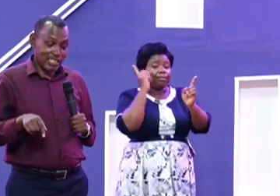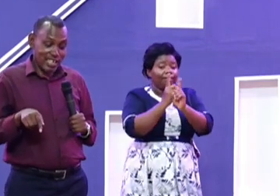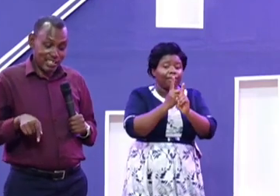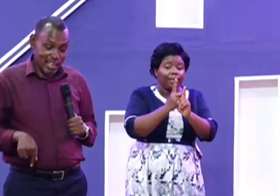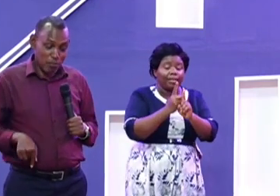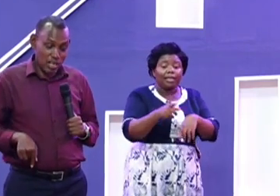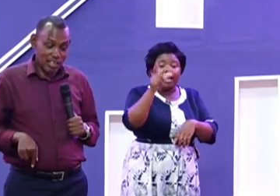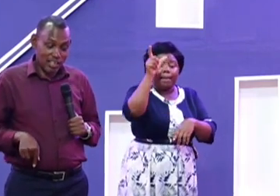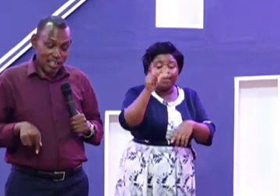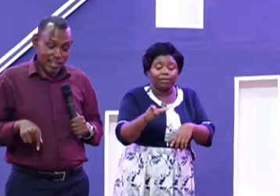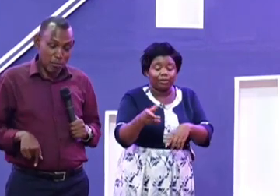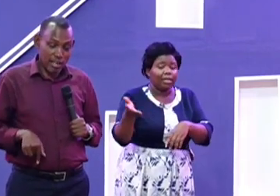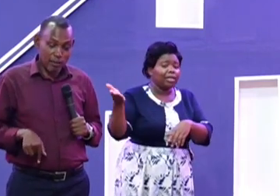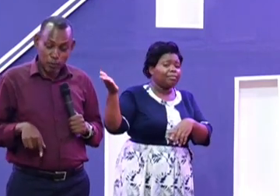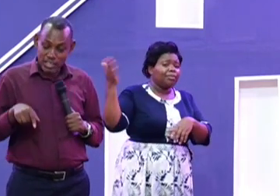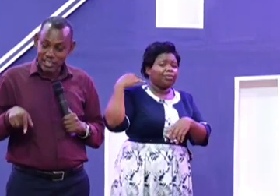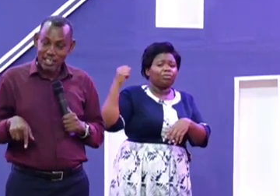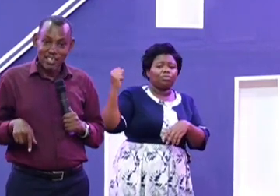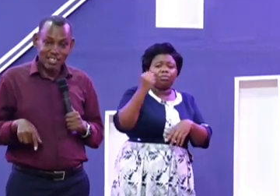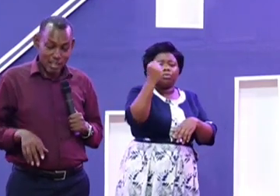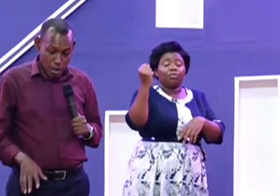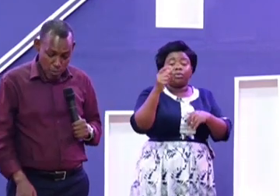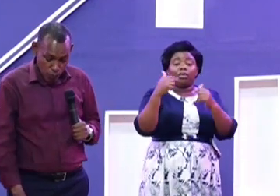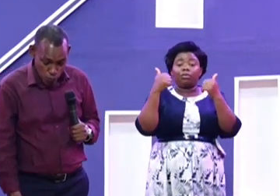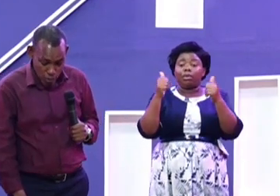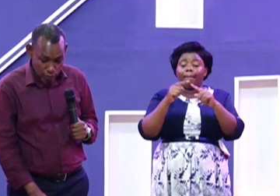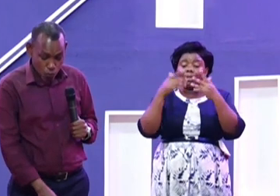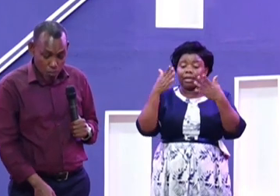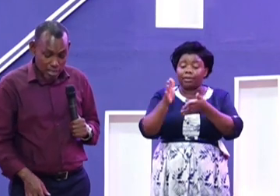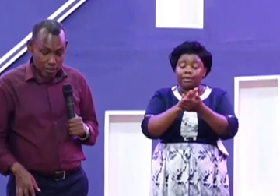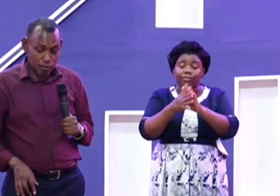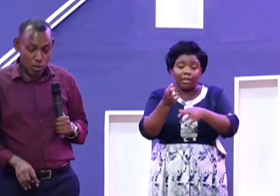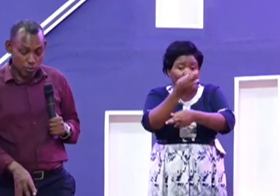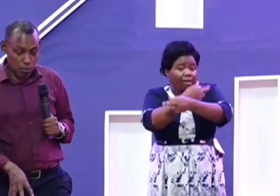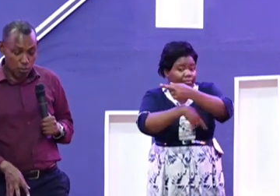Nga takyatambula nga yalemala lw'olitegeera nti amagulu gano